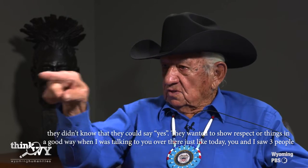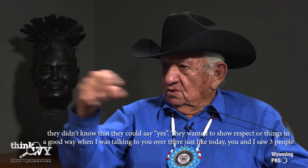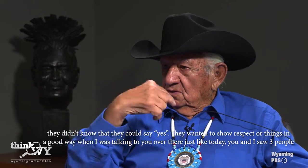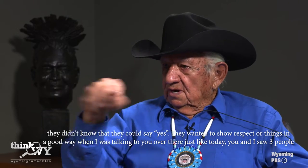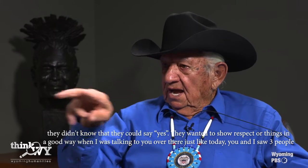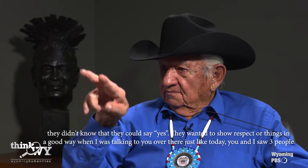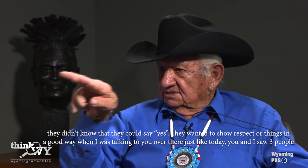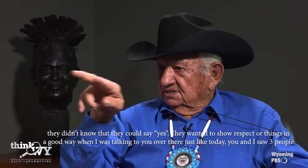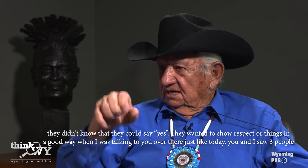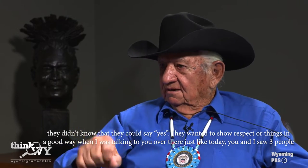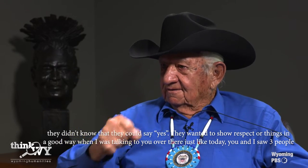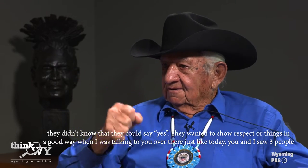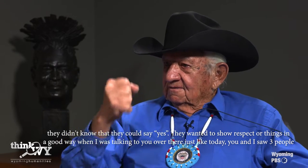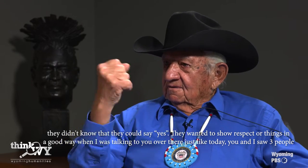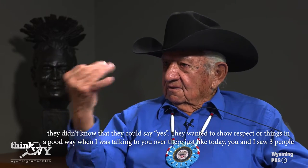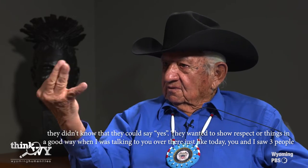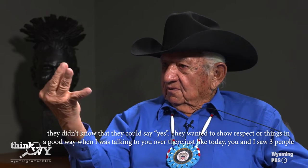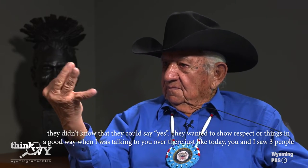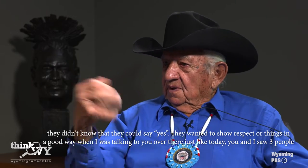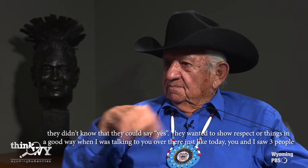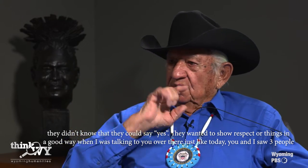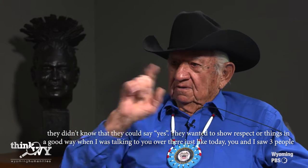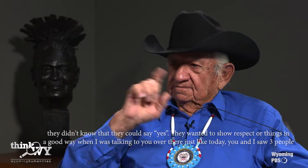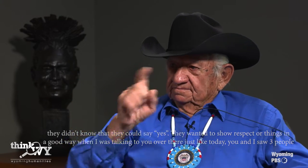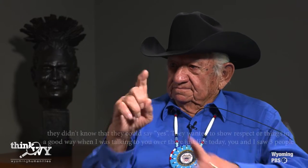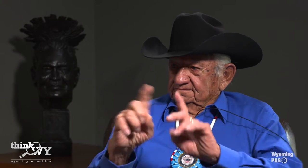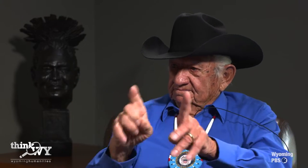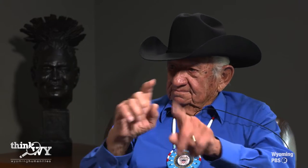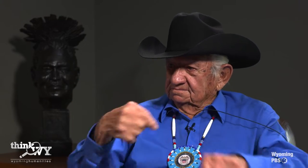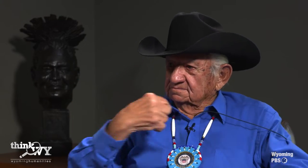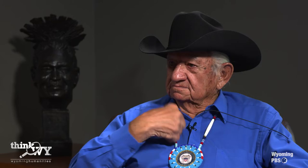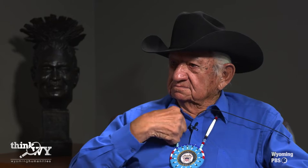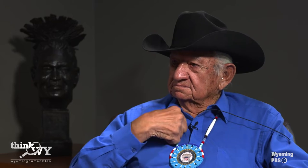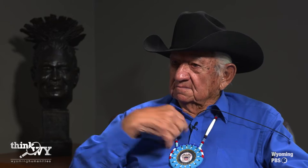you and I, we've seen three people.